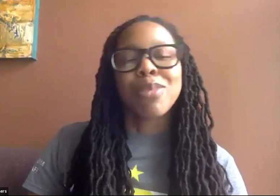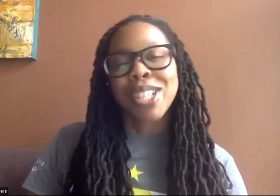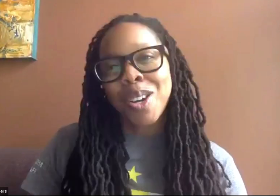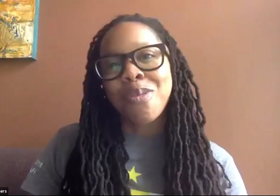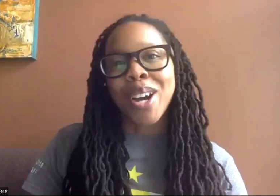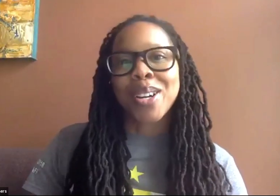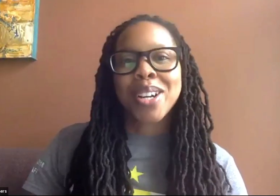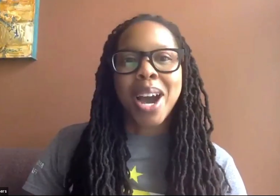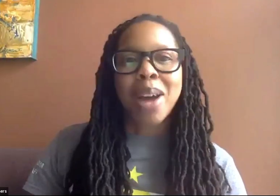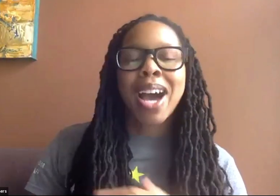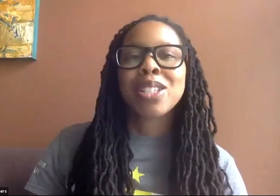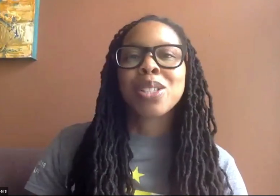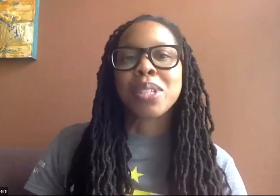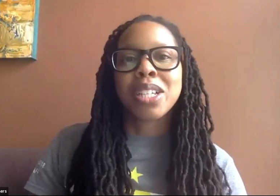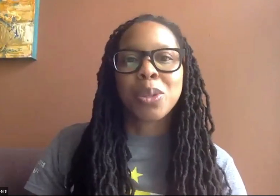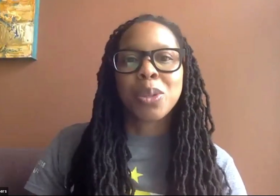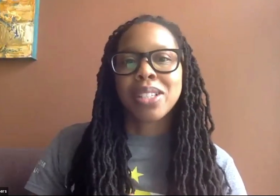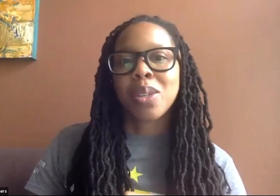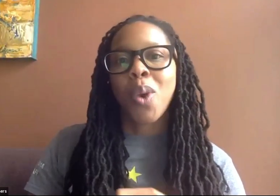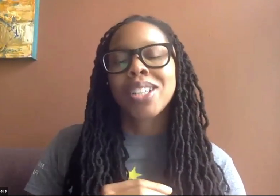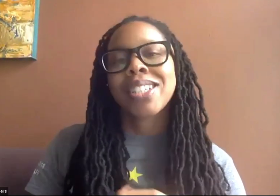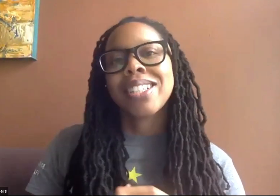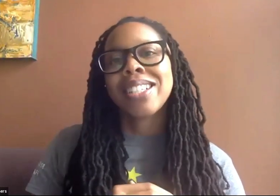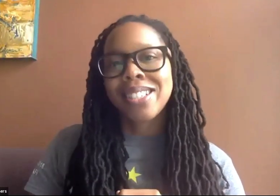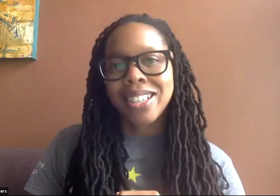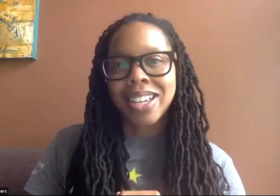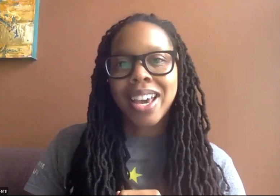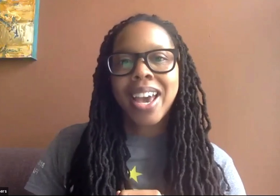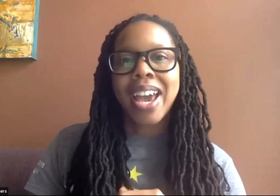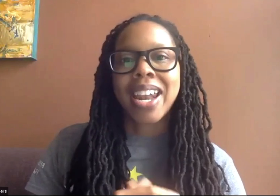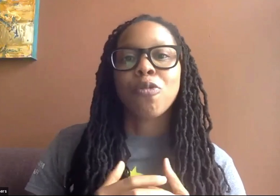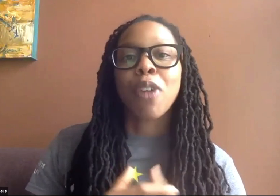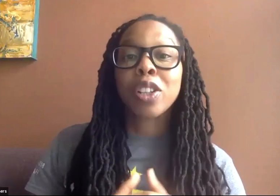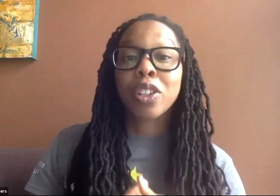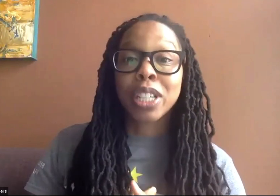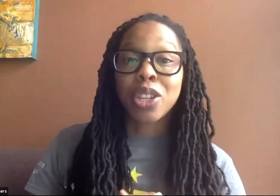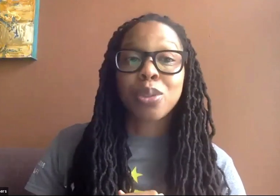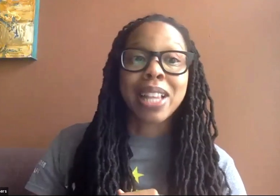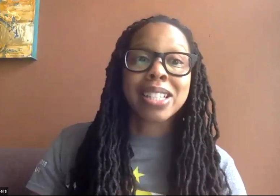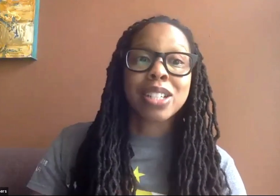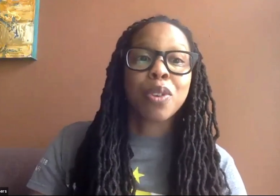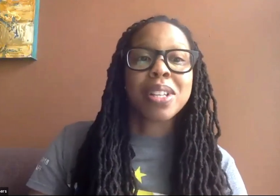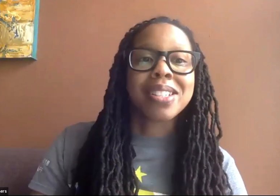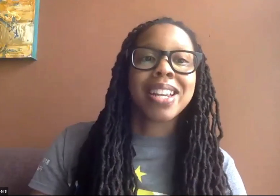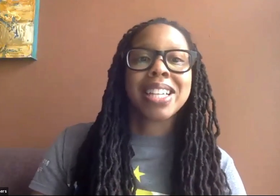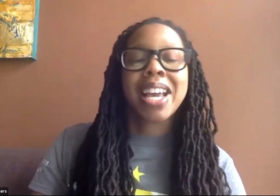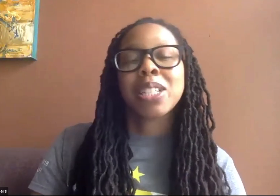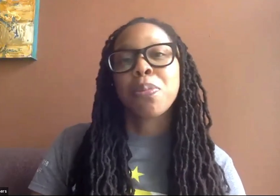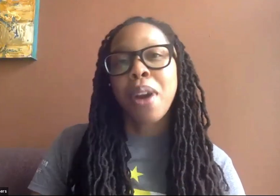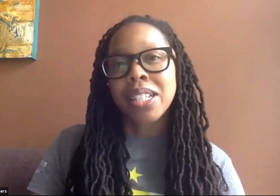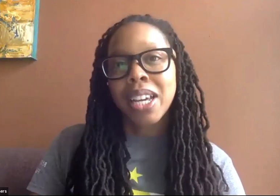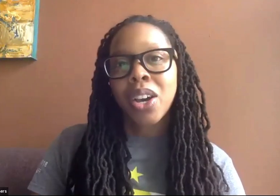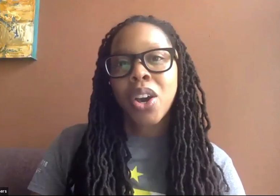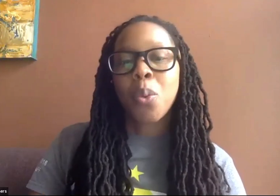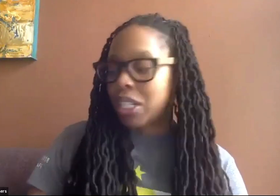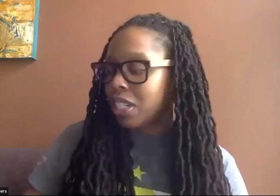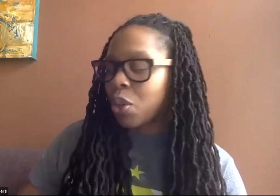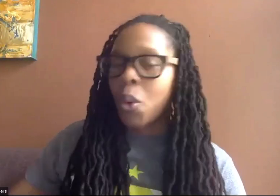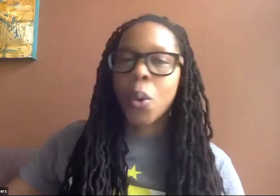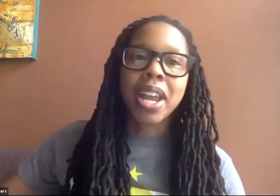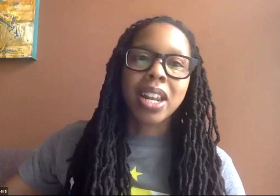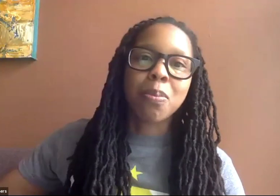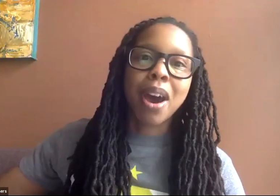I'm Jessica Rucker. I'm a high school teacher based in Washington, D.C., and I regularly use lessons from the Zinn Education Project,